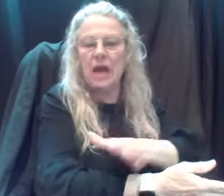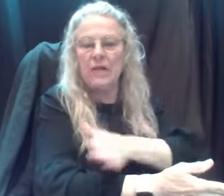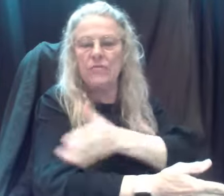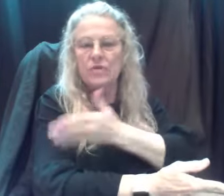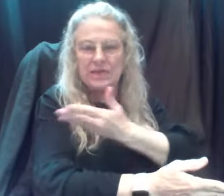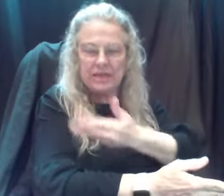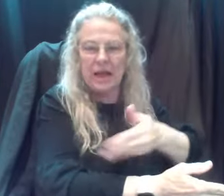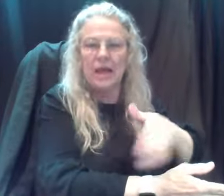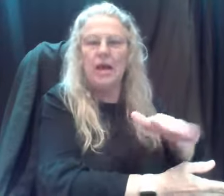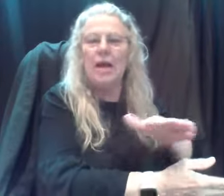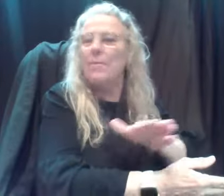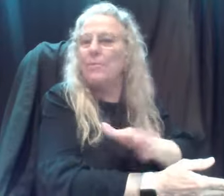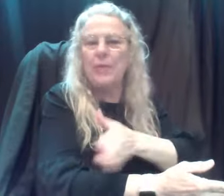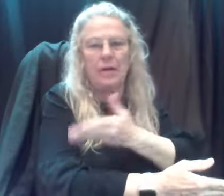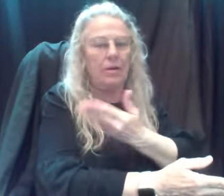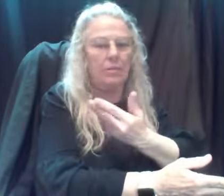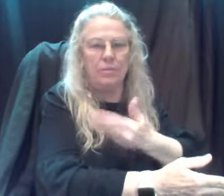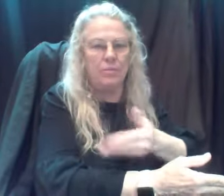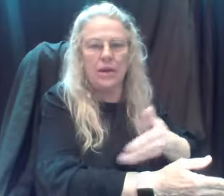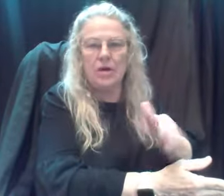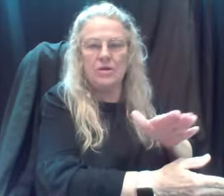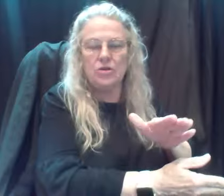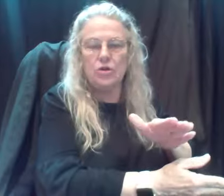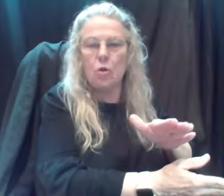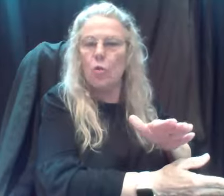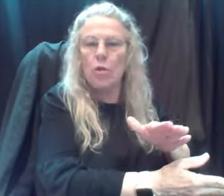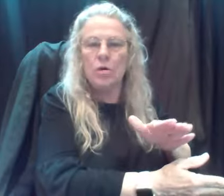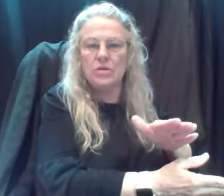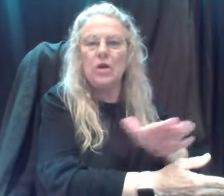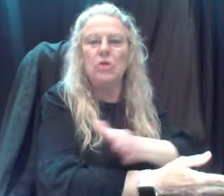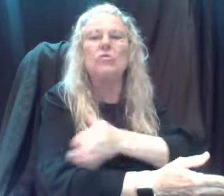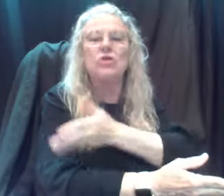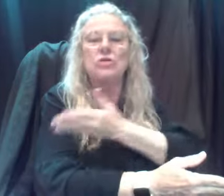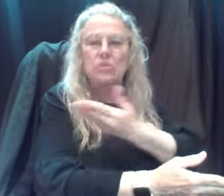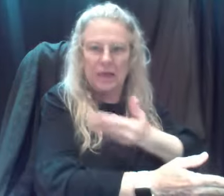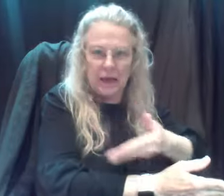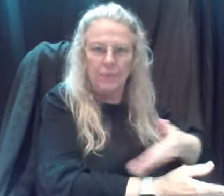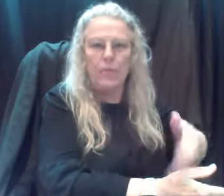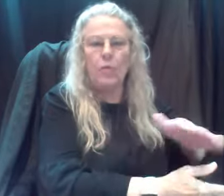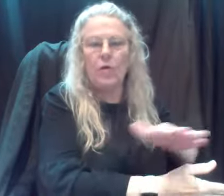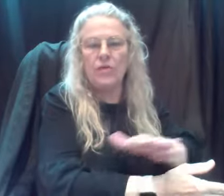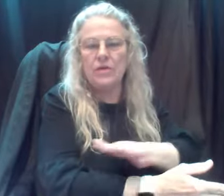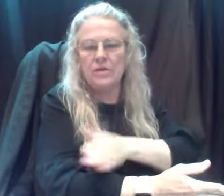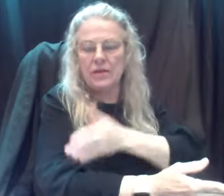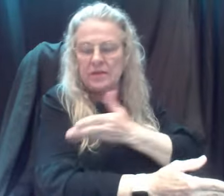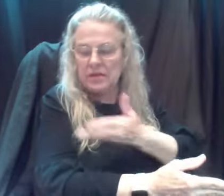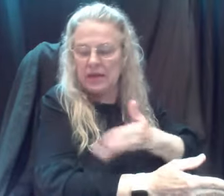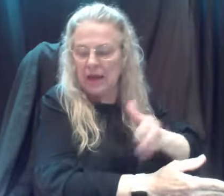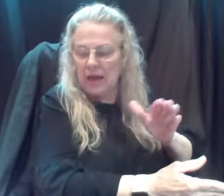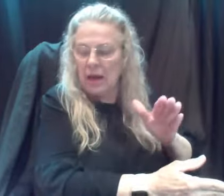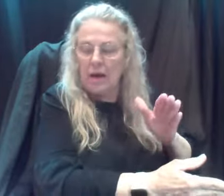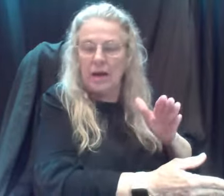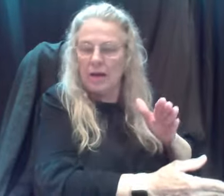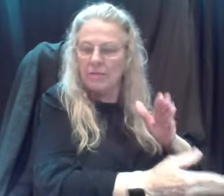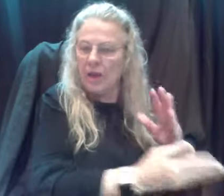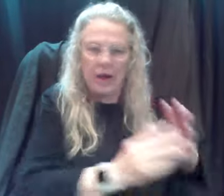for sing, but because there's no words, you just keep with the singing. Now, I know